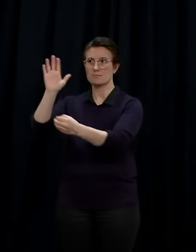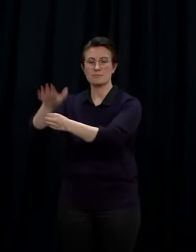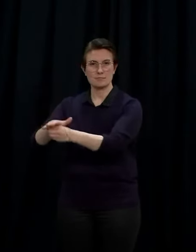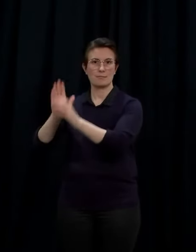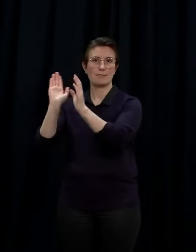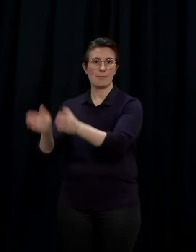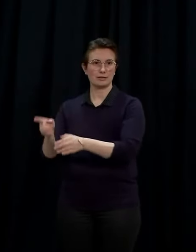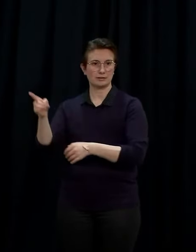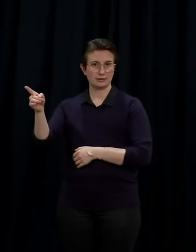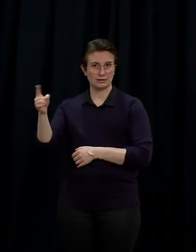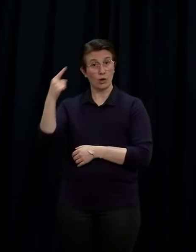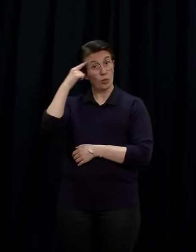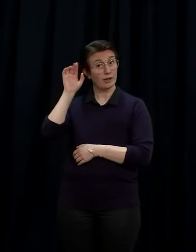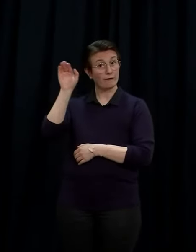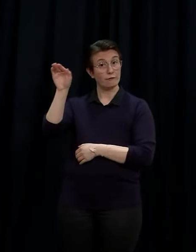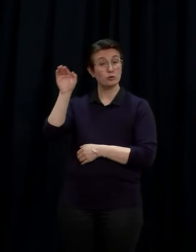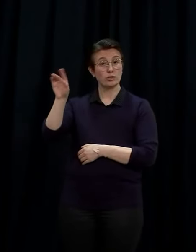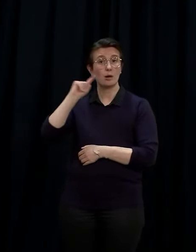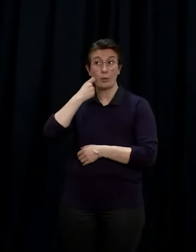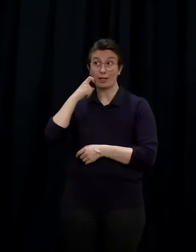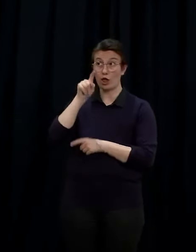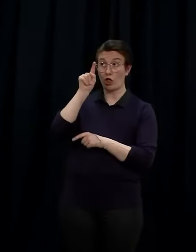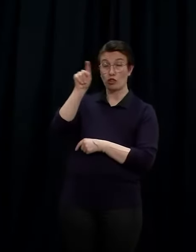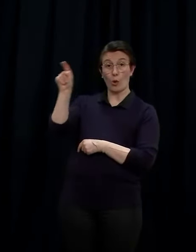That wasn't wood, but I appreciate the sentiment.